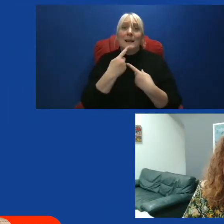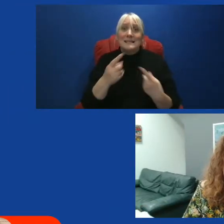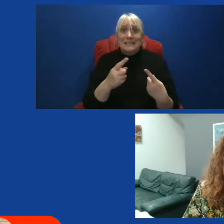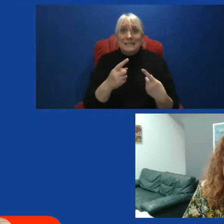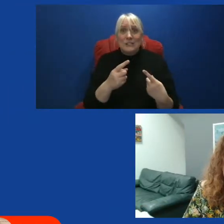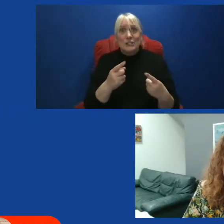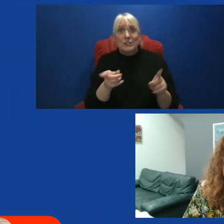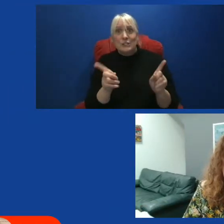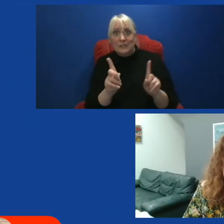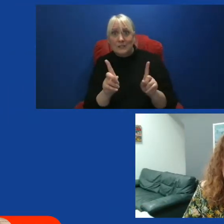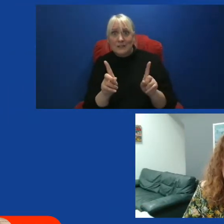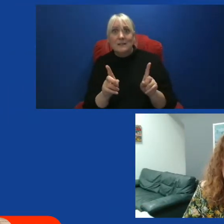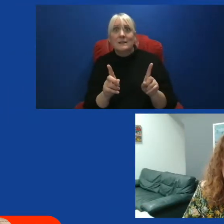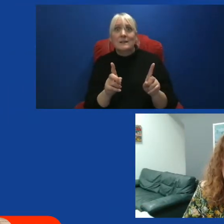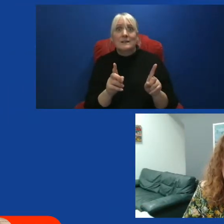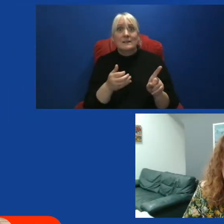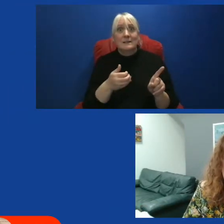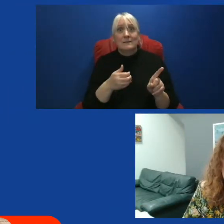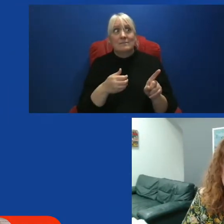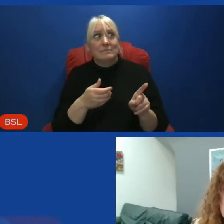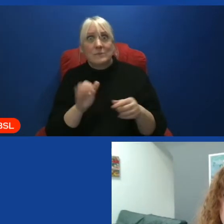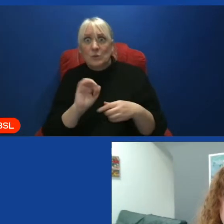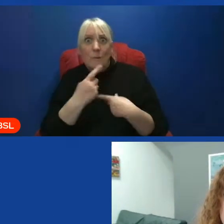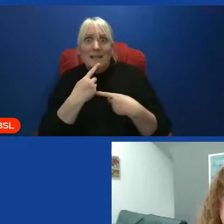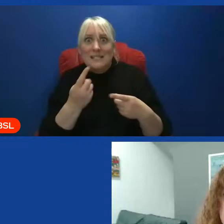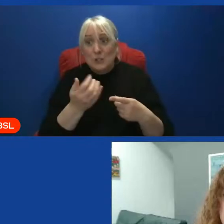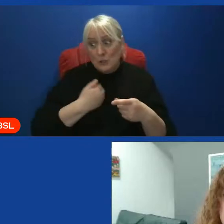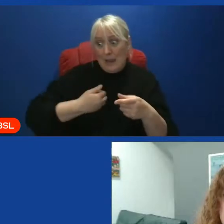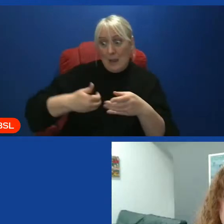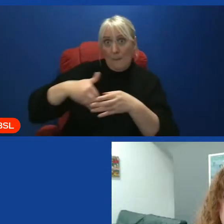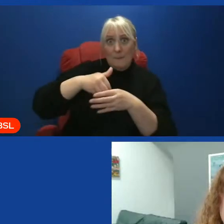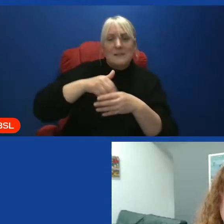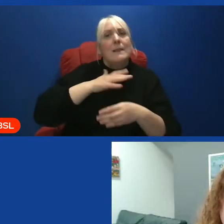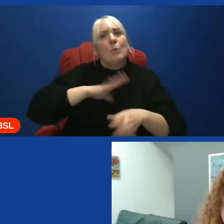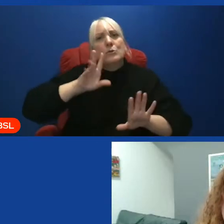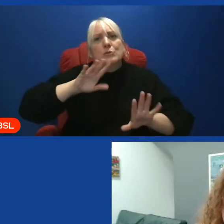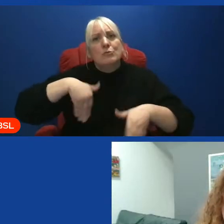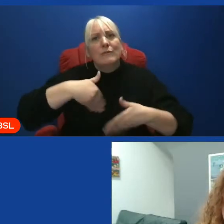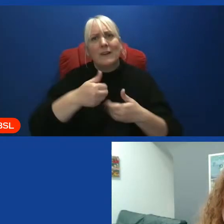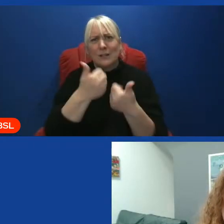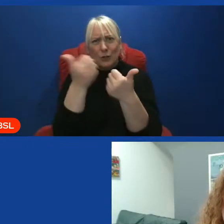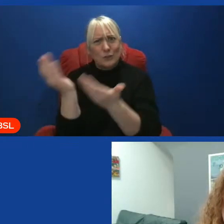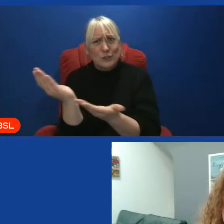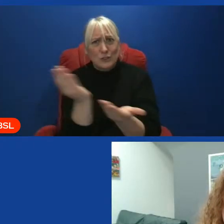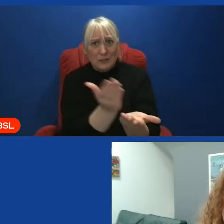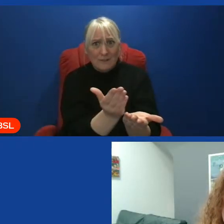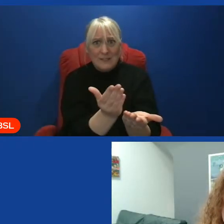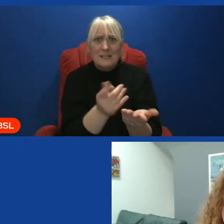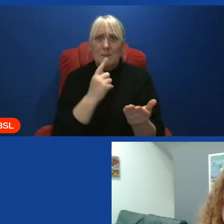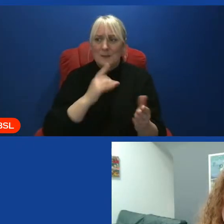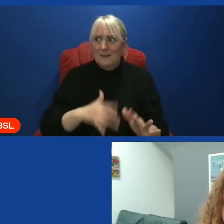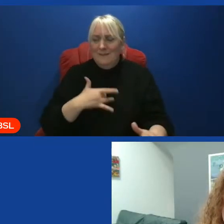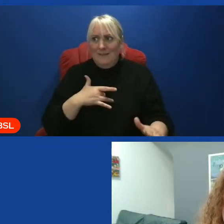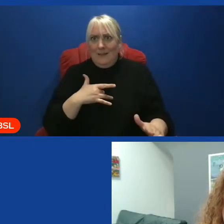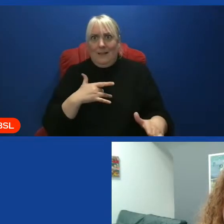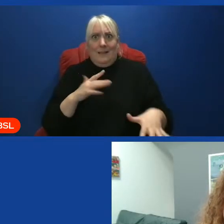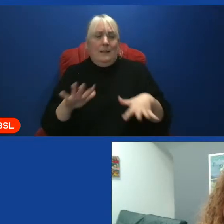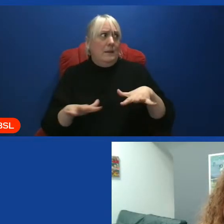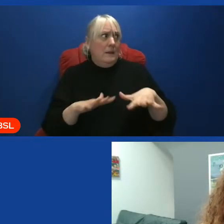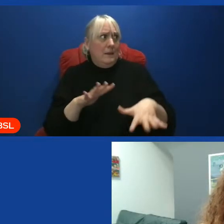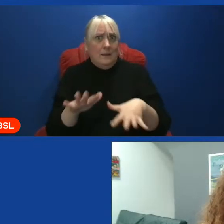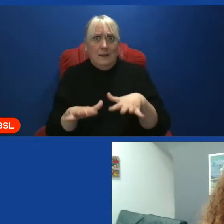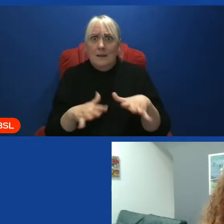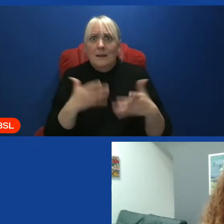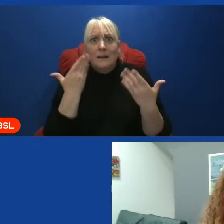from to our members who desperately want to provide good services, but are having the rug pulled from under their feet in doing